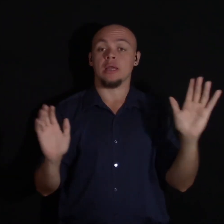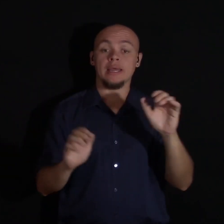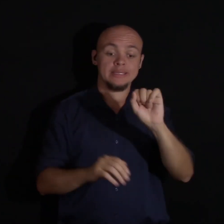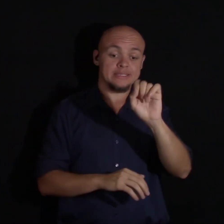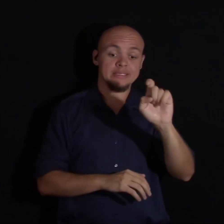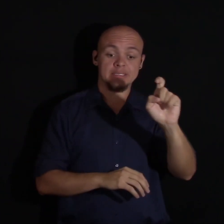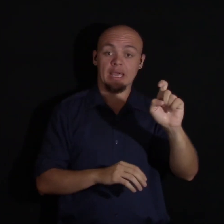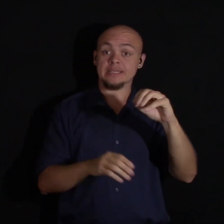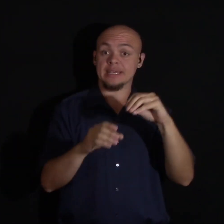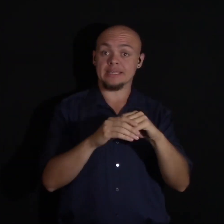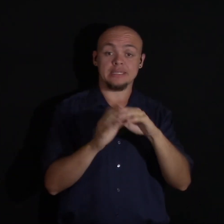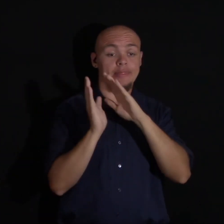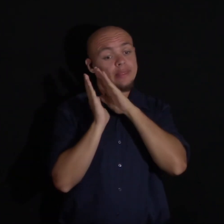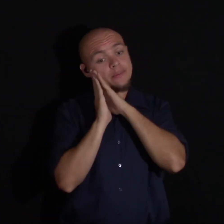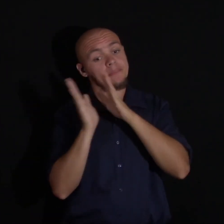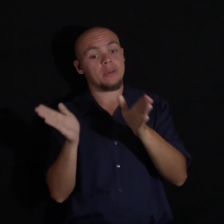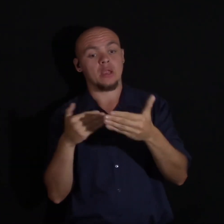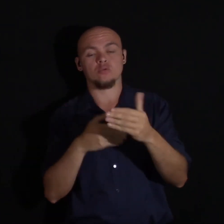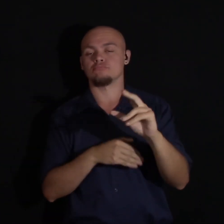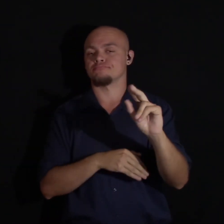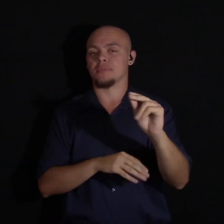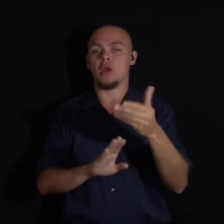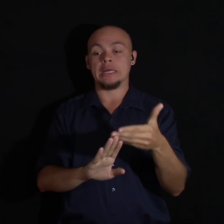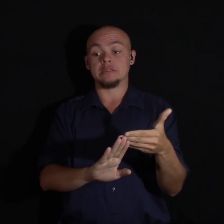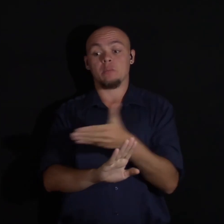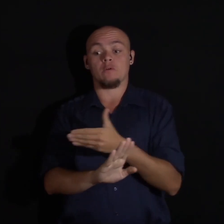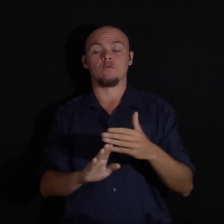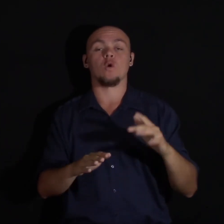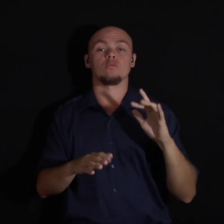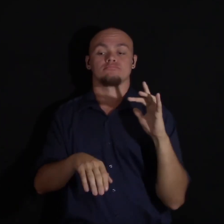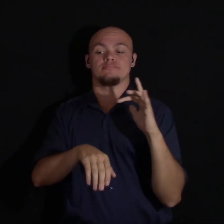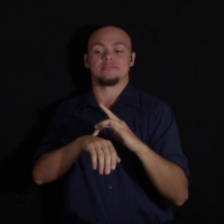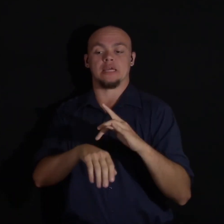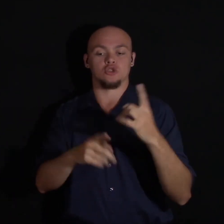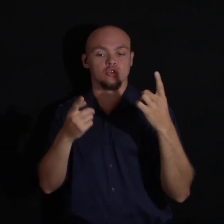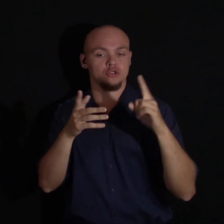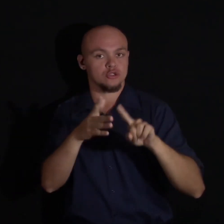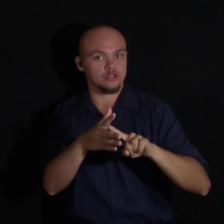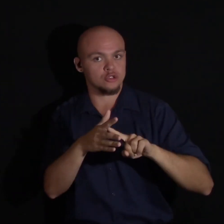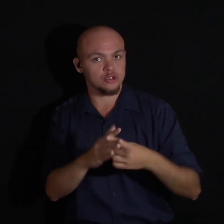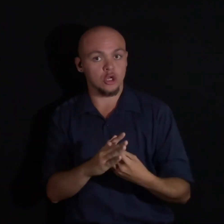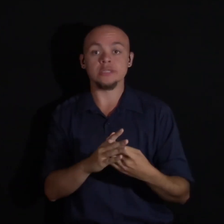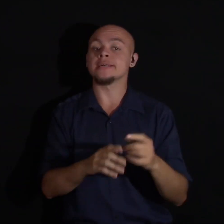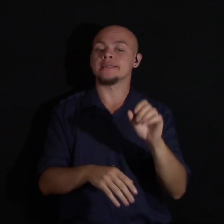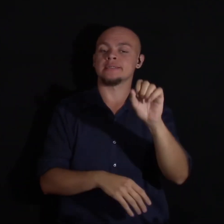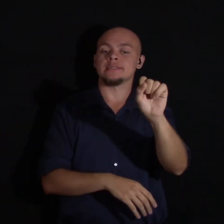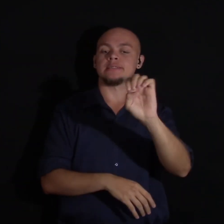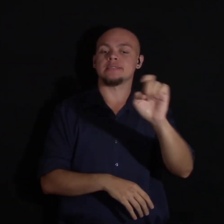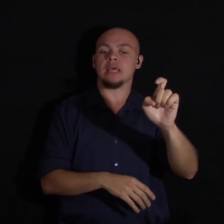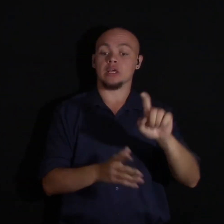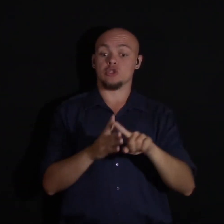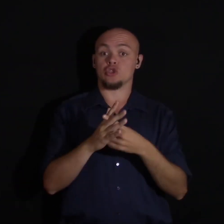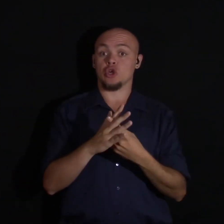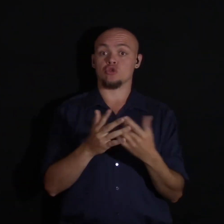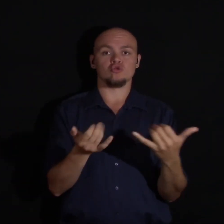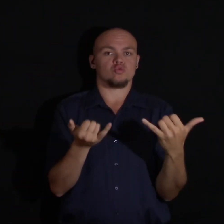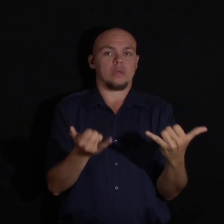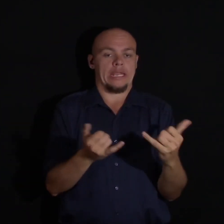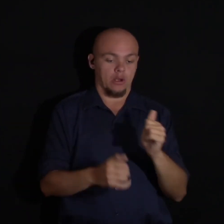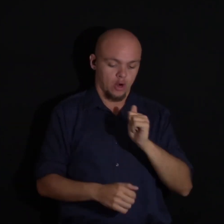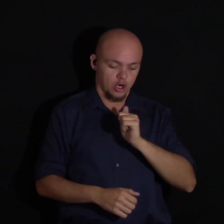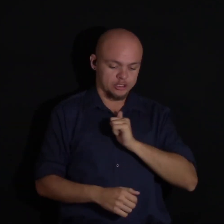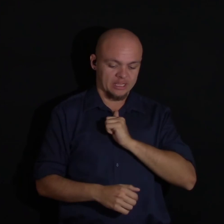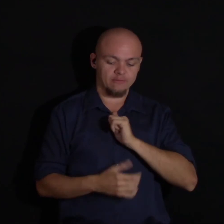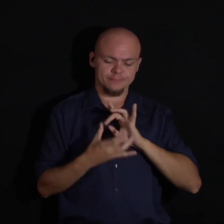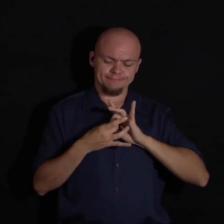bedroom. It starts before we even begin touching. Sex starts right now, in how we relate to ourselves,